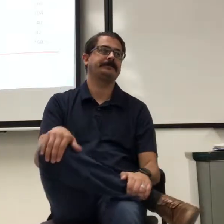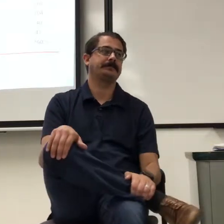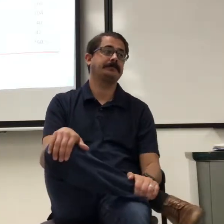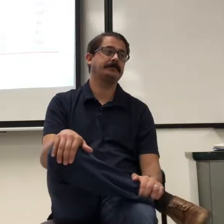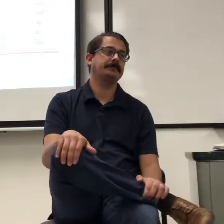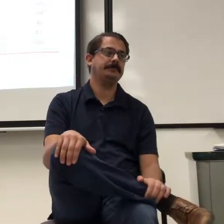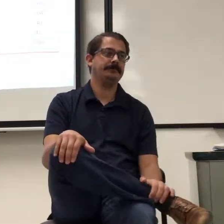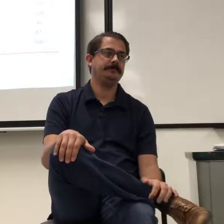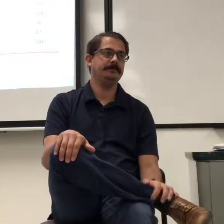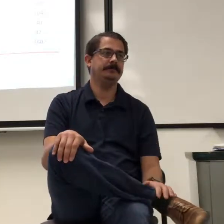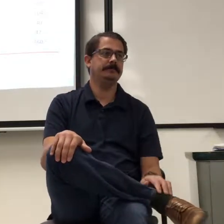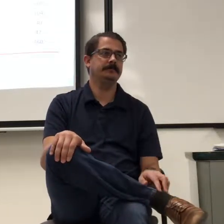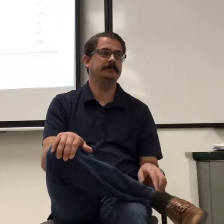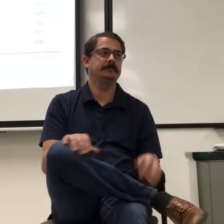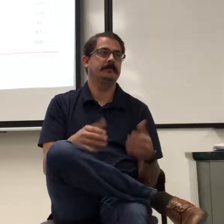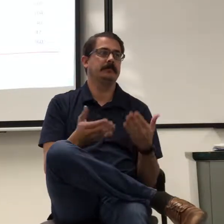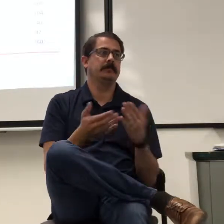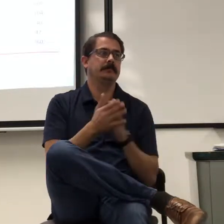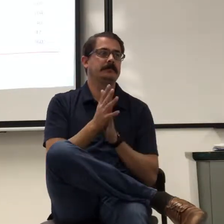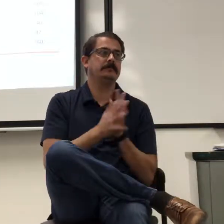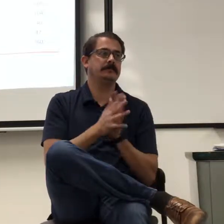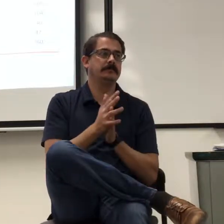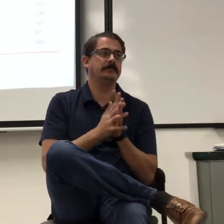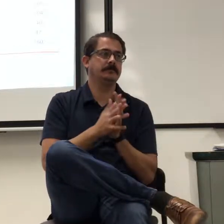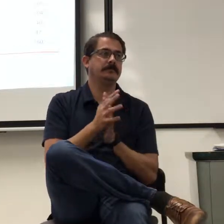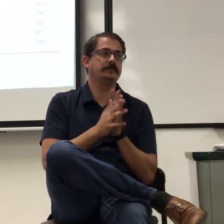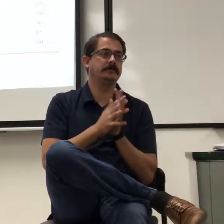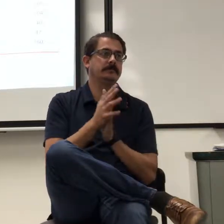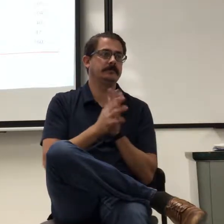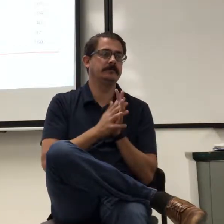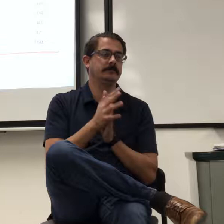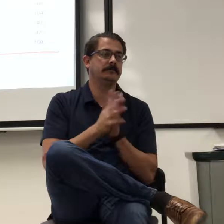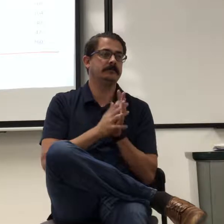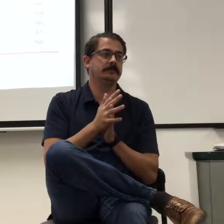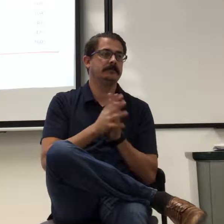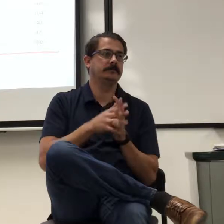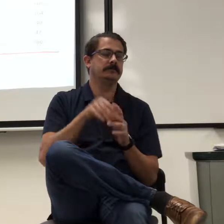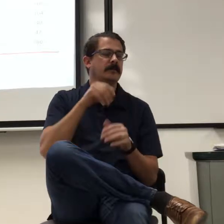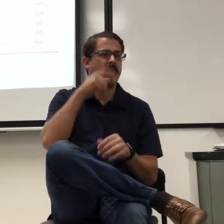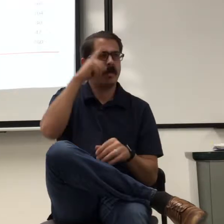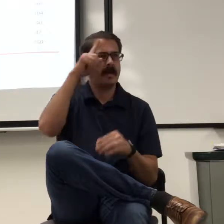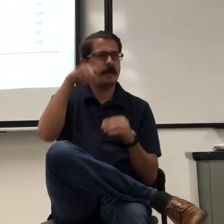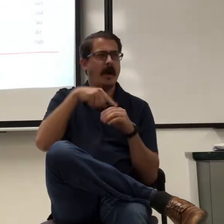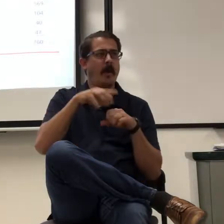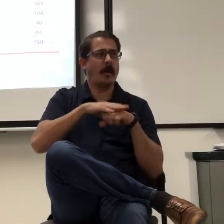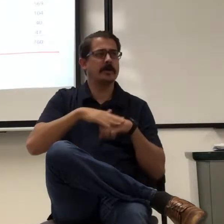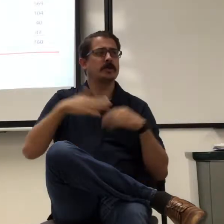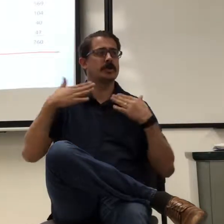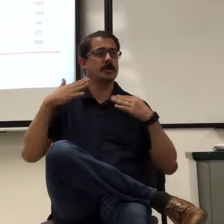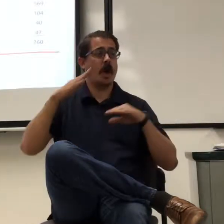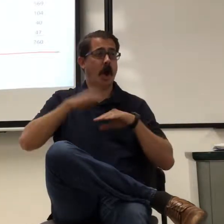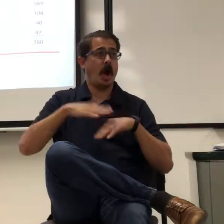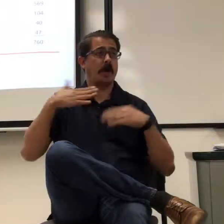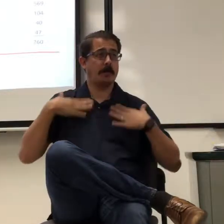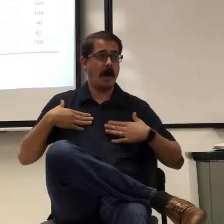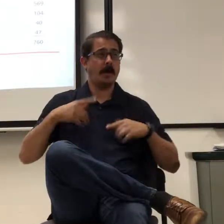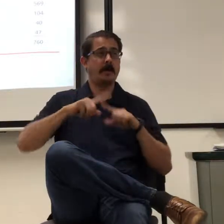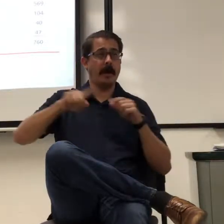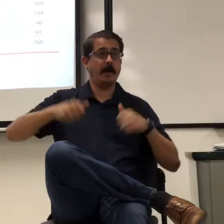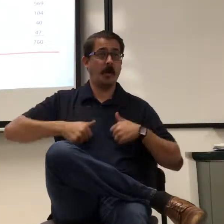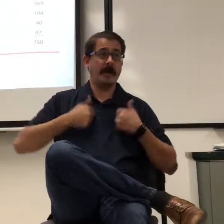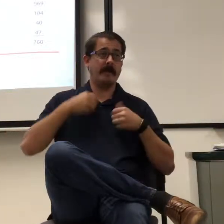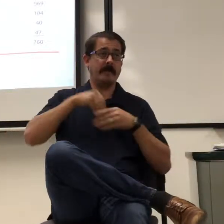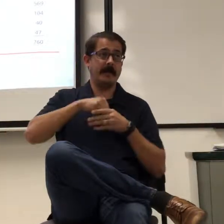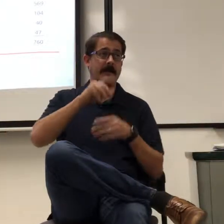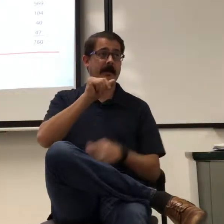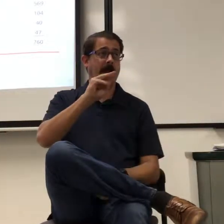I mean, this pressure is imperceptible. We don't think about the pressure on our body surface. But we do live under an atmosphere of pressure,